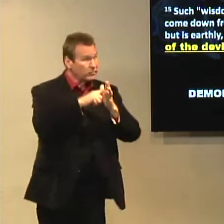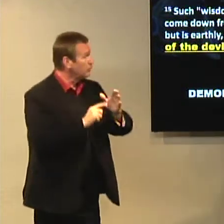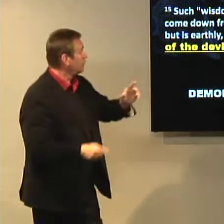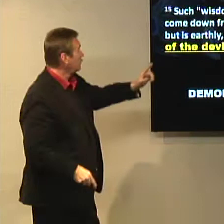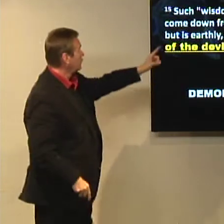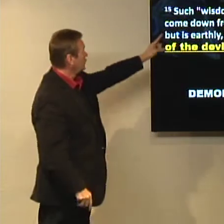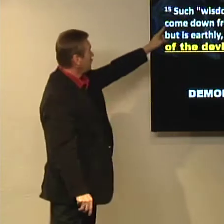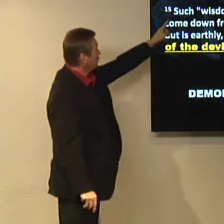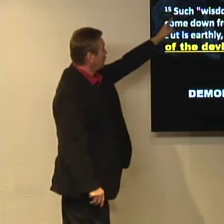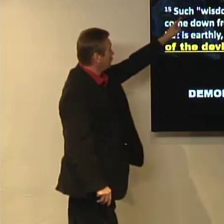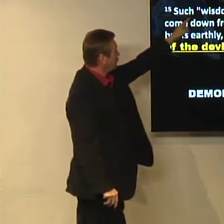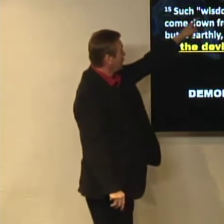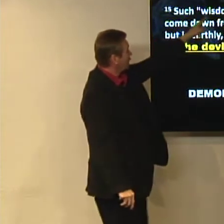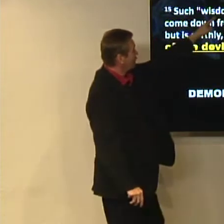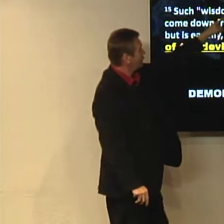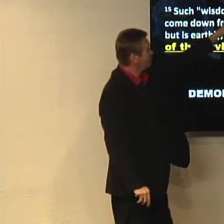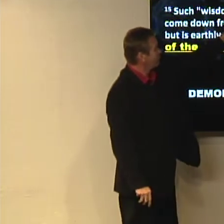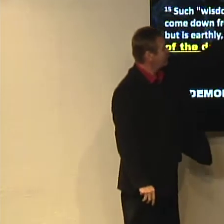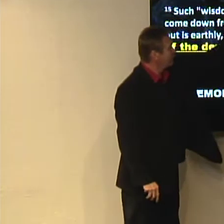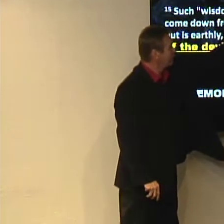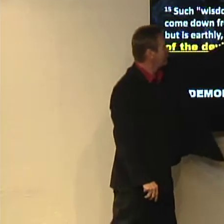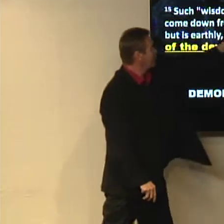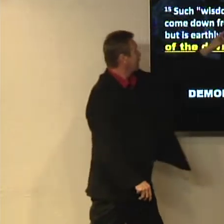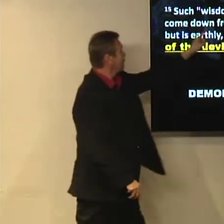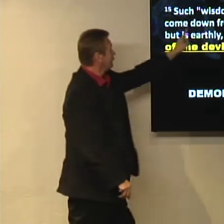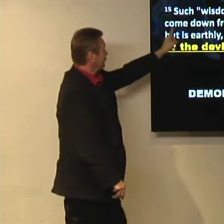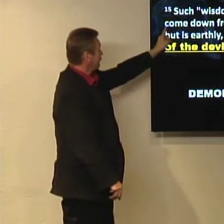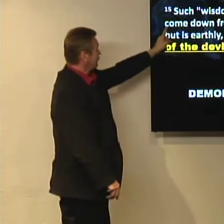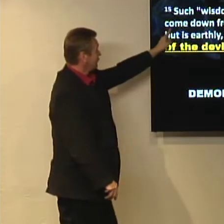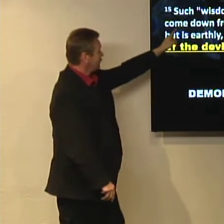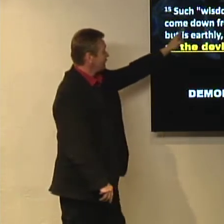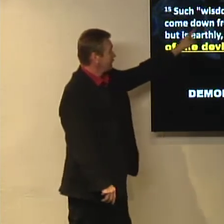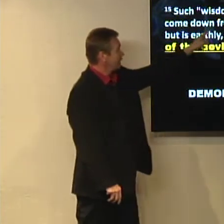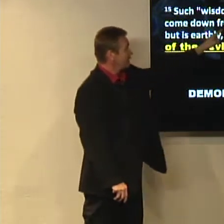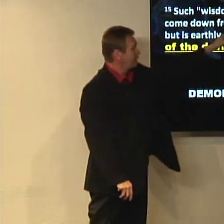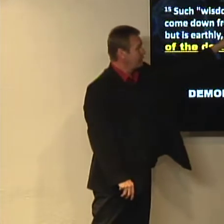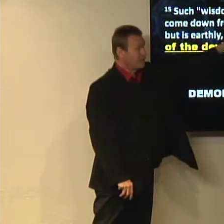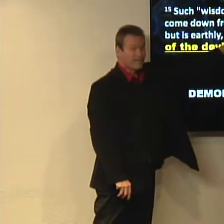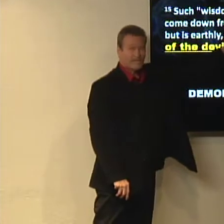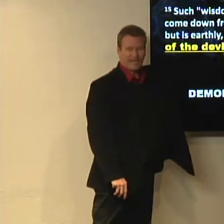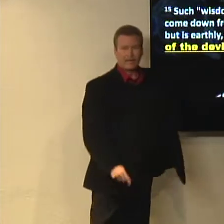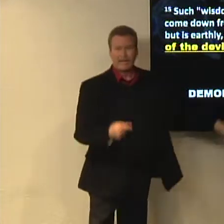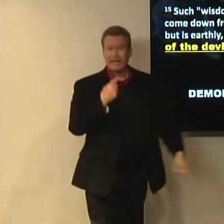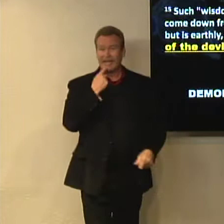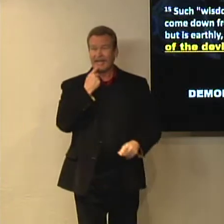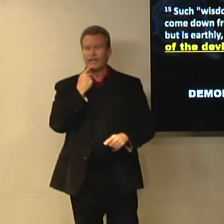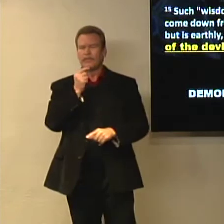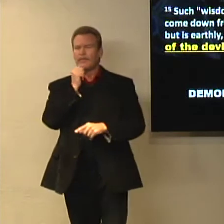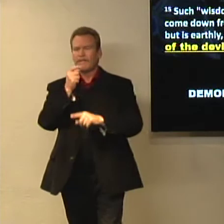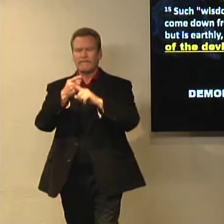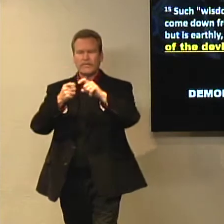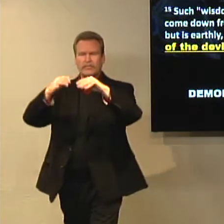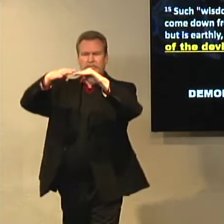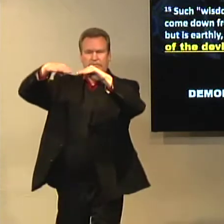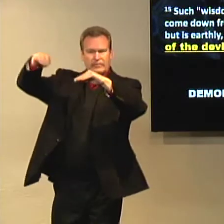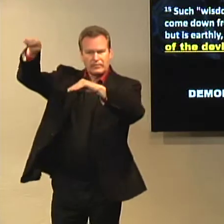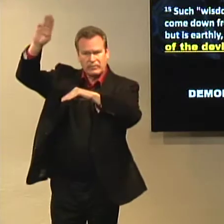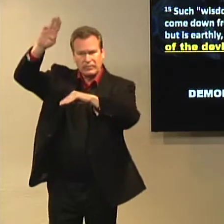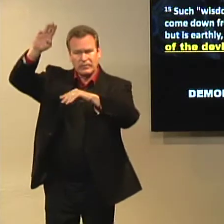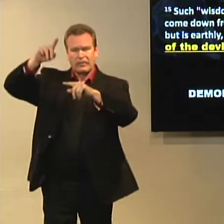above, it's from below. This kind of wisdom does not come down from heaven, but is earthly, unspiritual, and of the